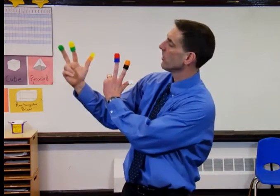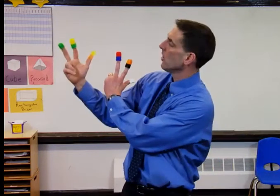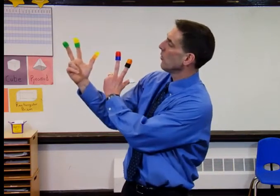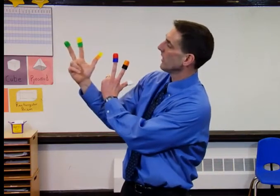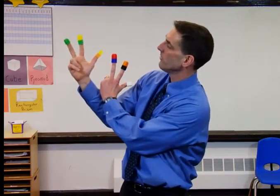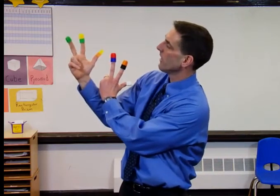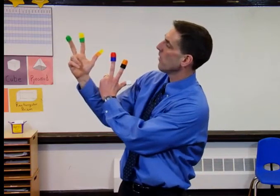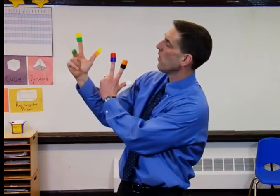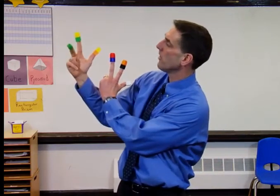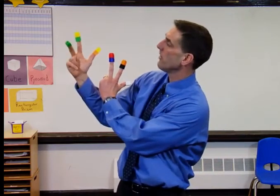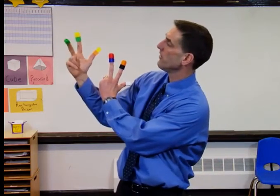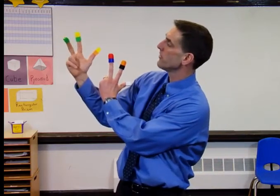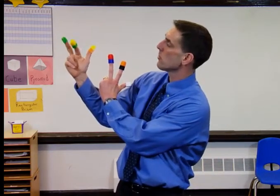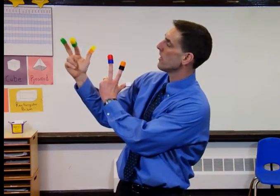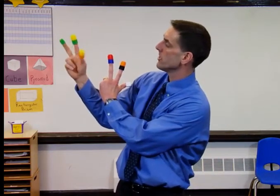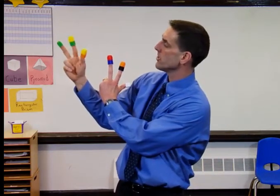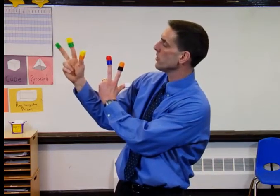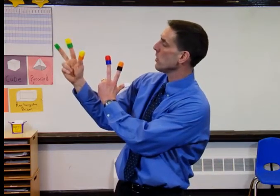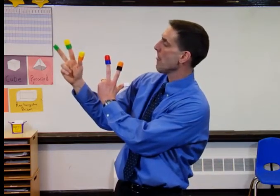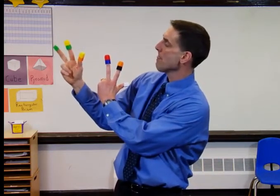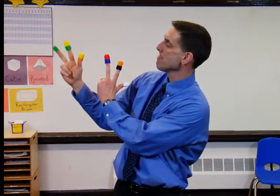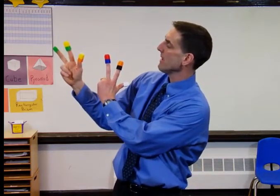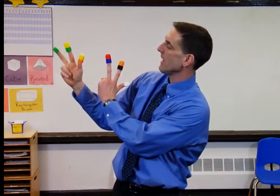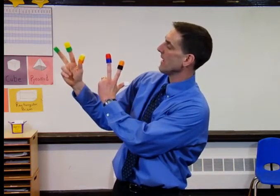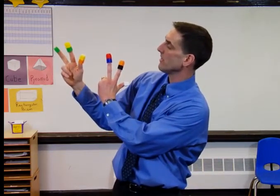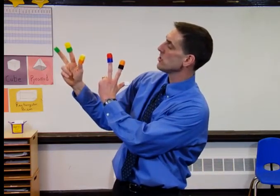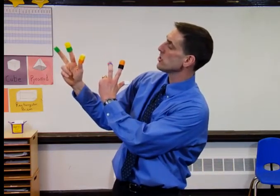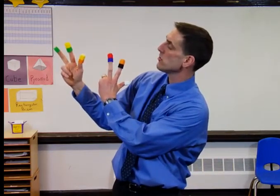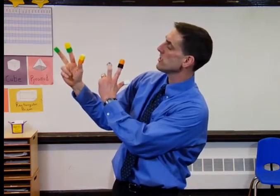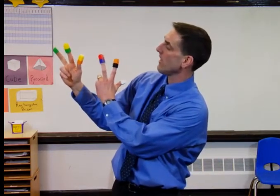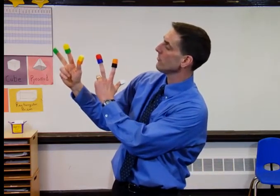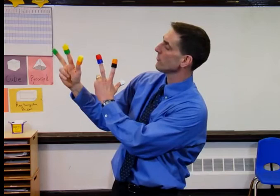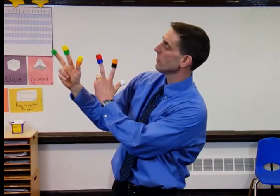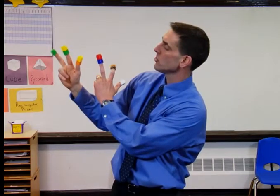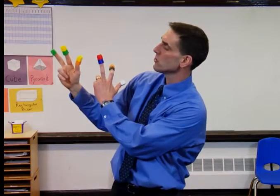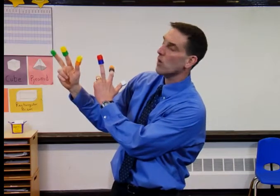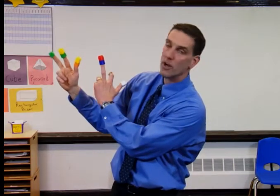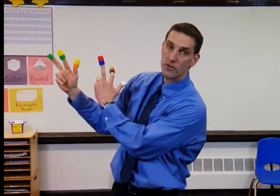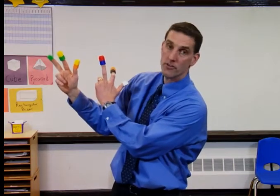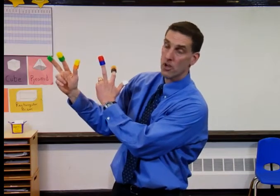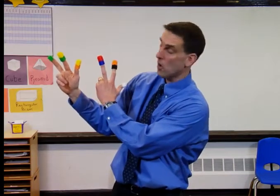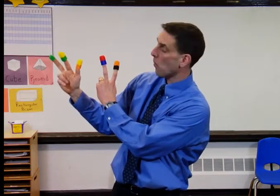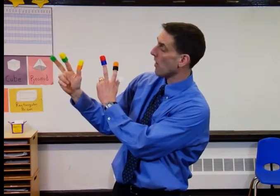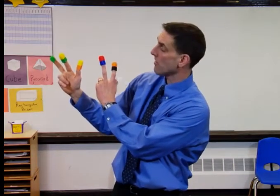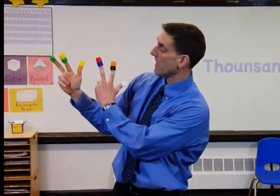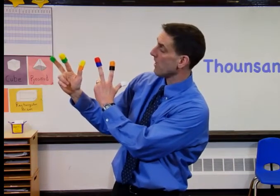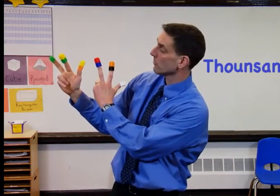We could say 122 and 2/10, 200ths, 1,000th,